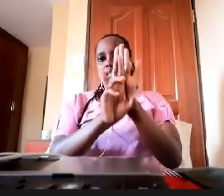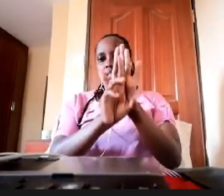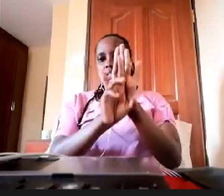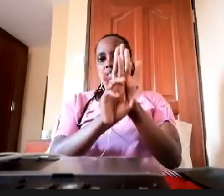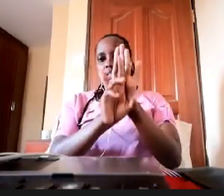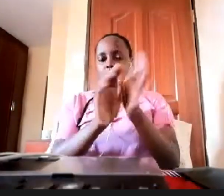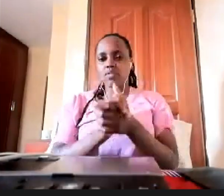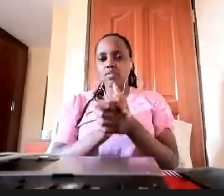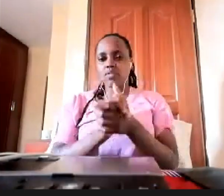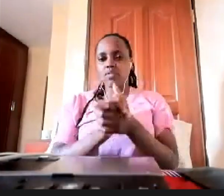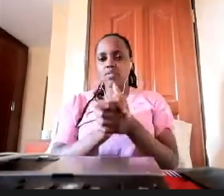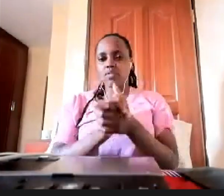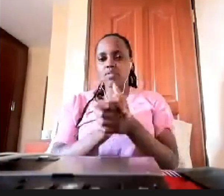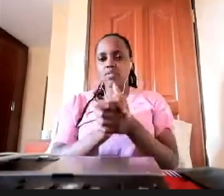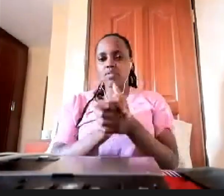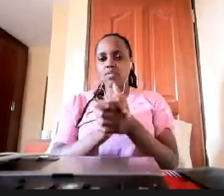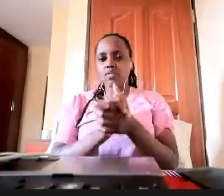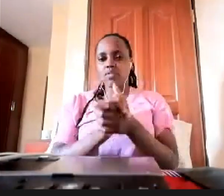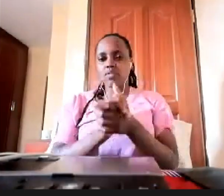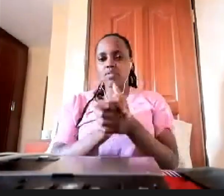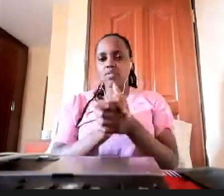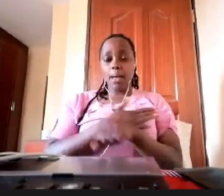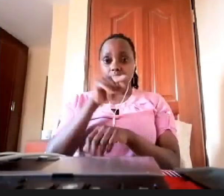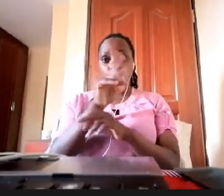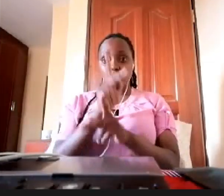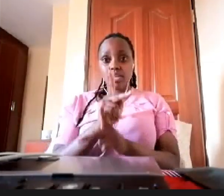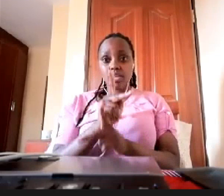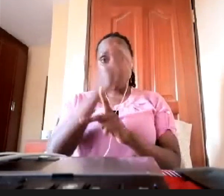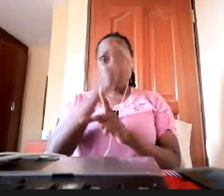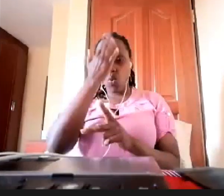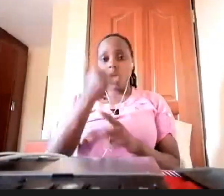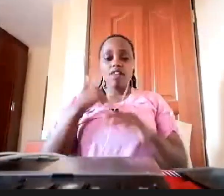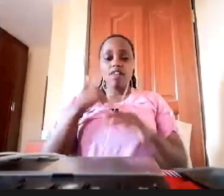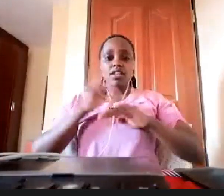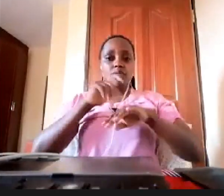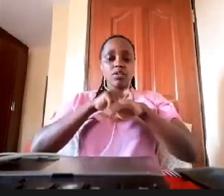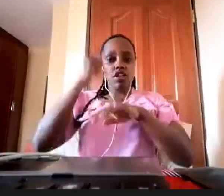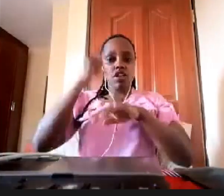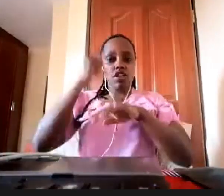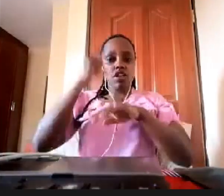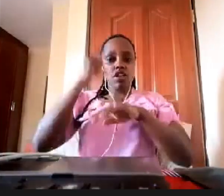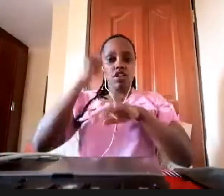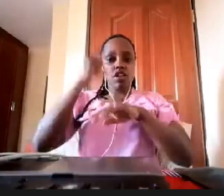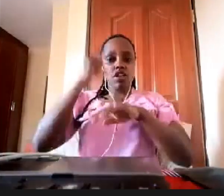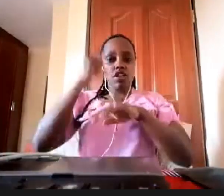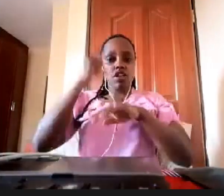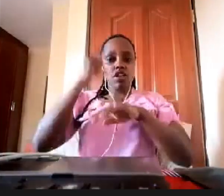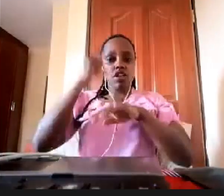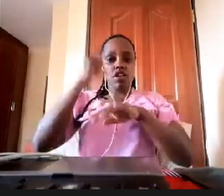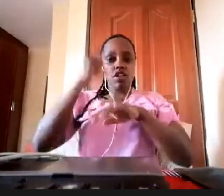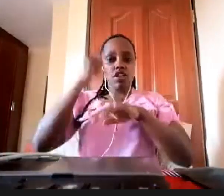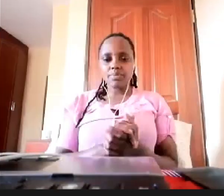have strictly 7 minutes each, so please time yourself so that we have enough time for the